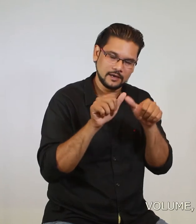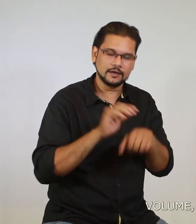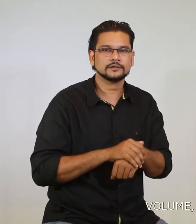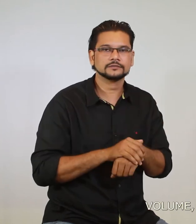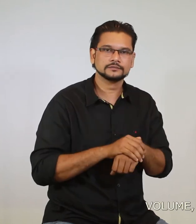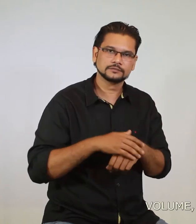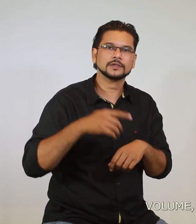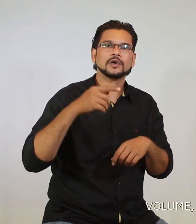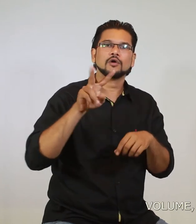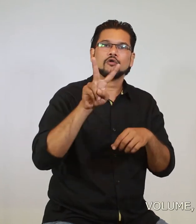volume,